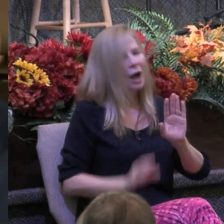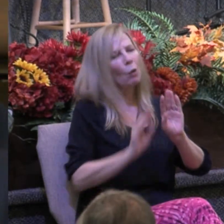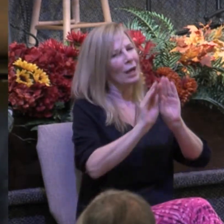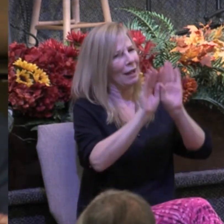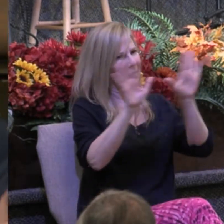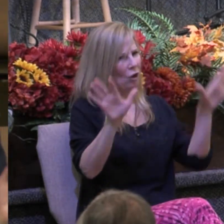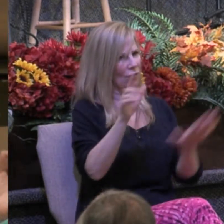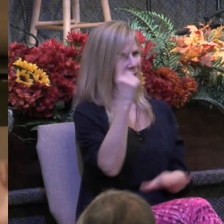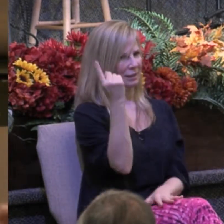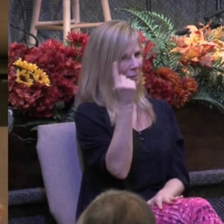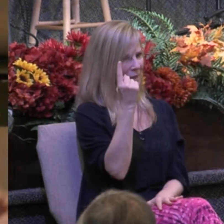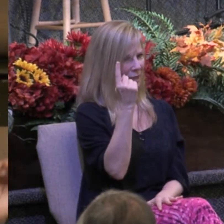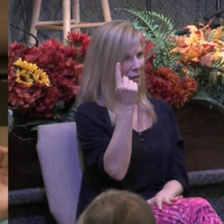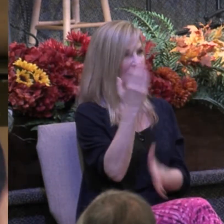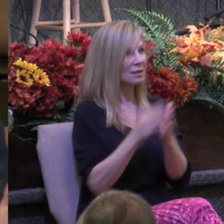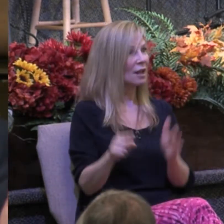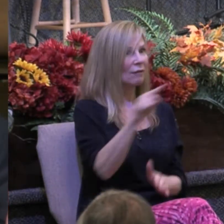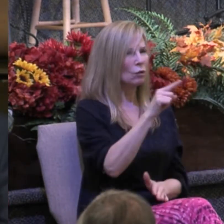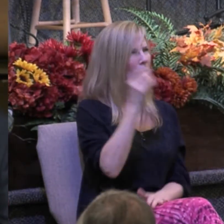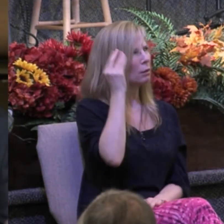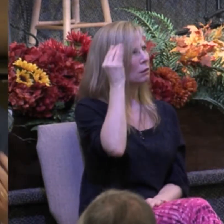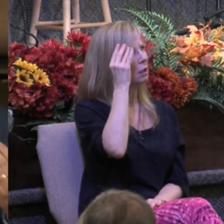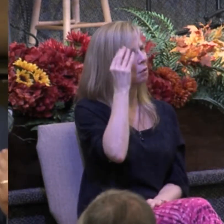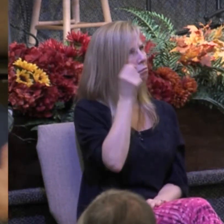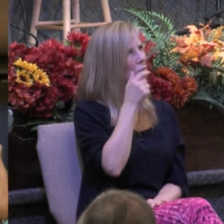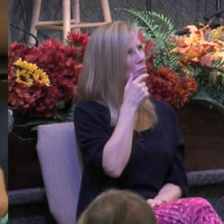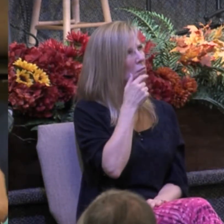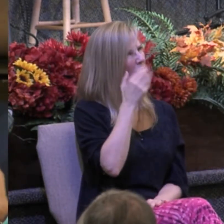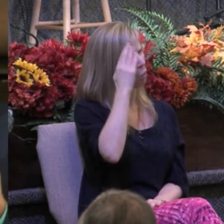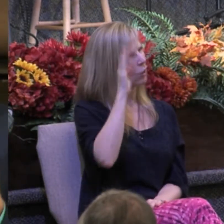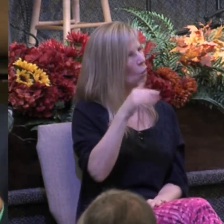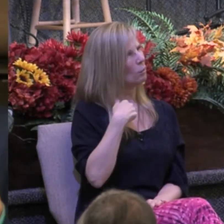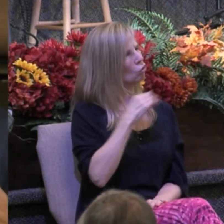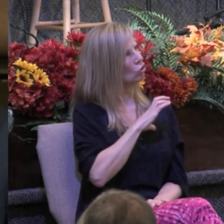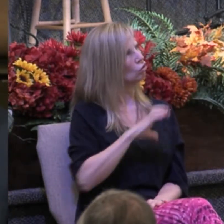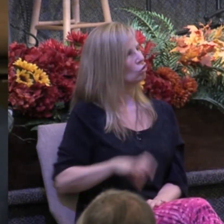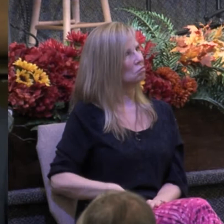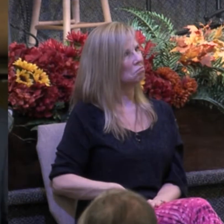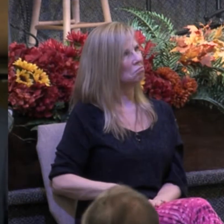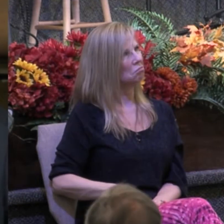important. Because some of you may be thinking, you know what, I know I'm a Christian, and